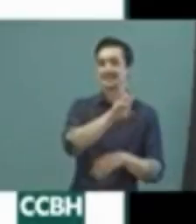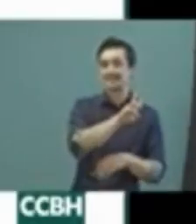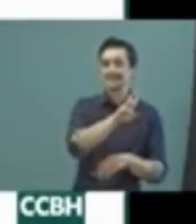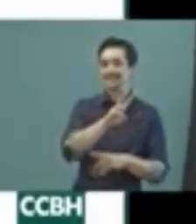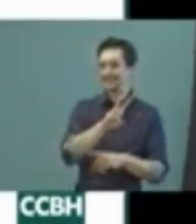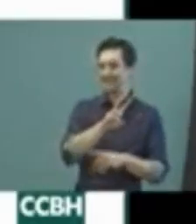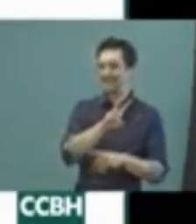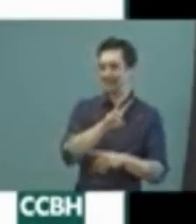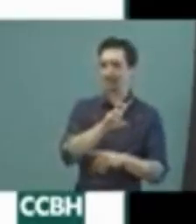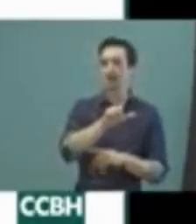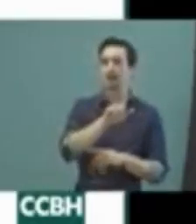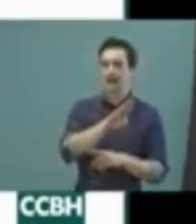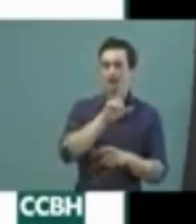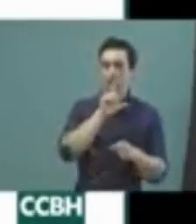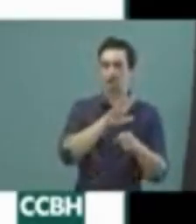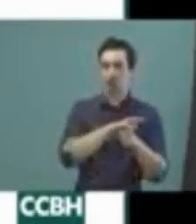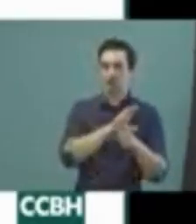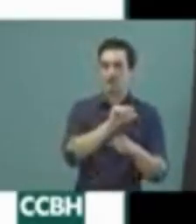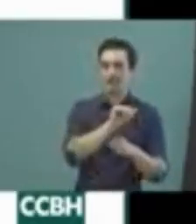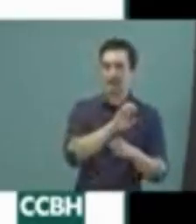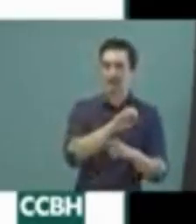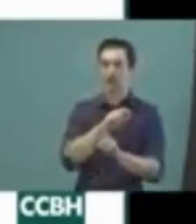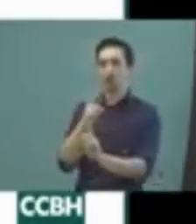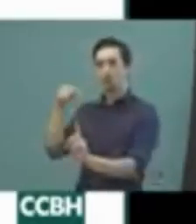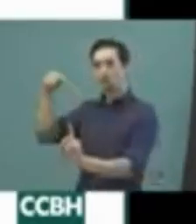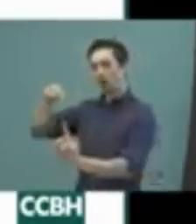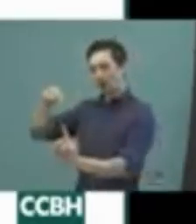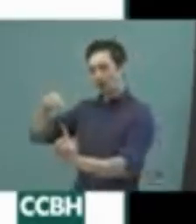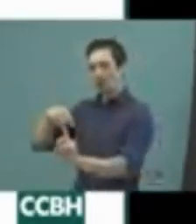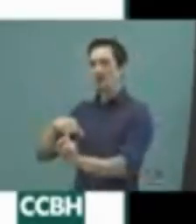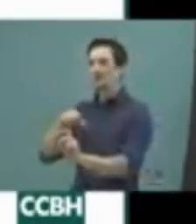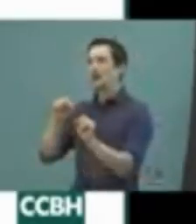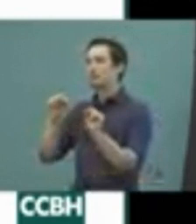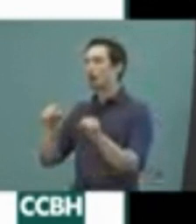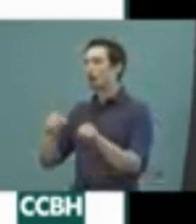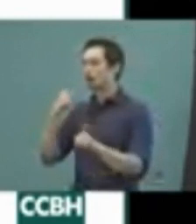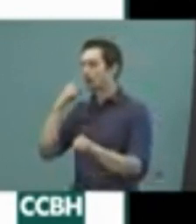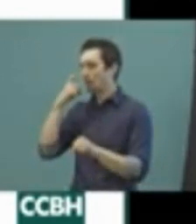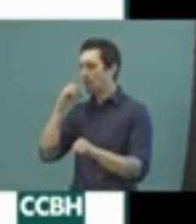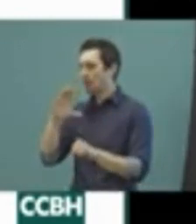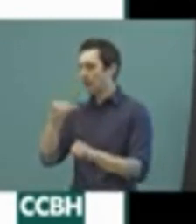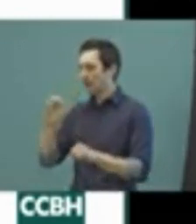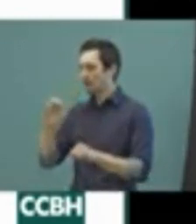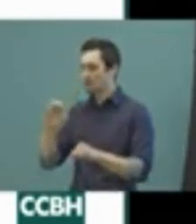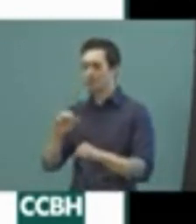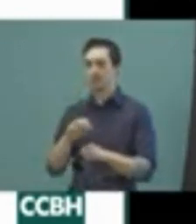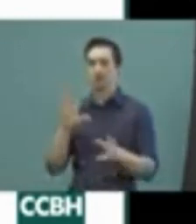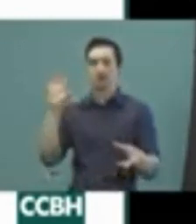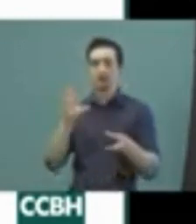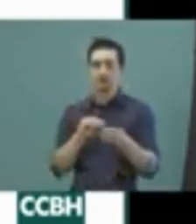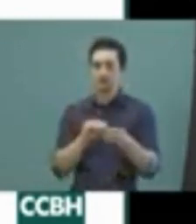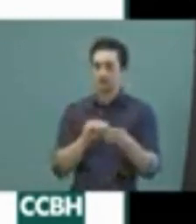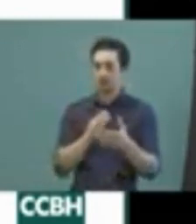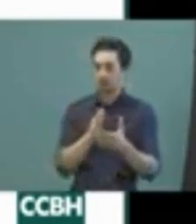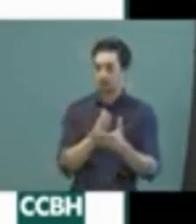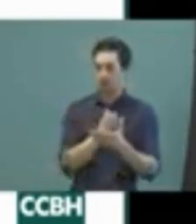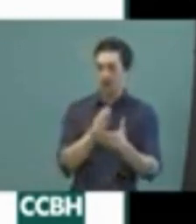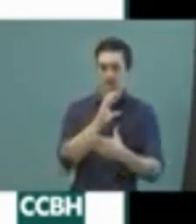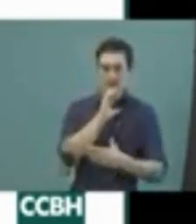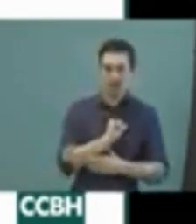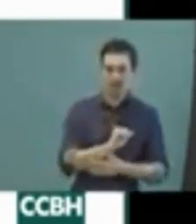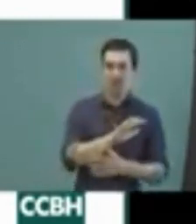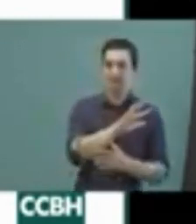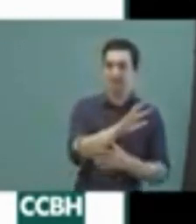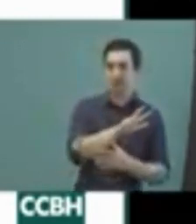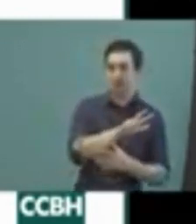confirmed cases and 1 of a probable case. The age range for those deaths is 53 to